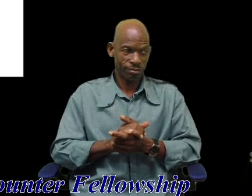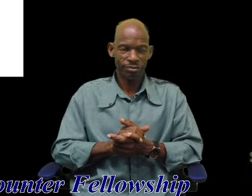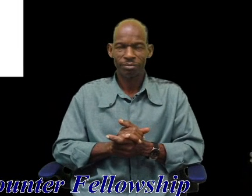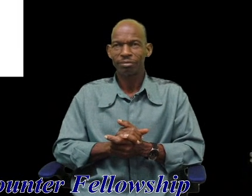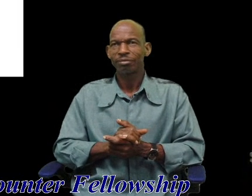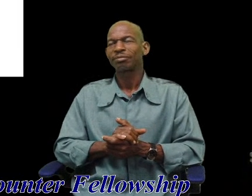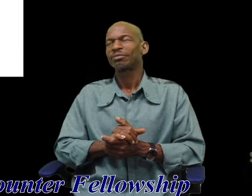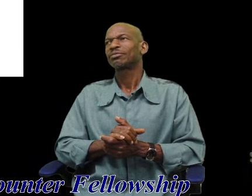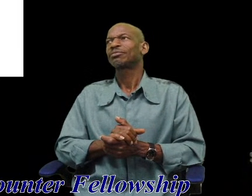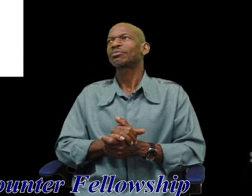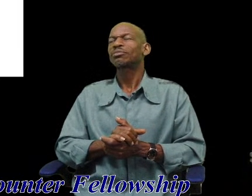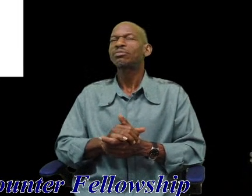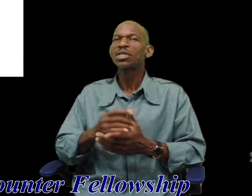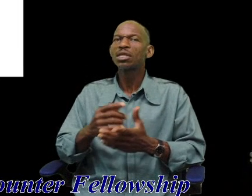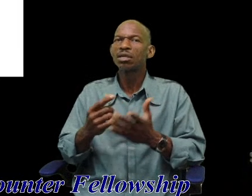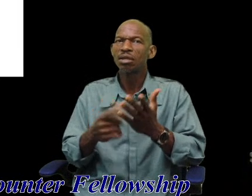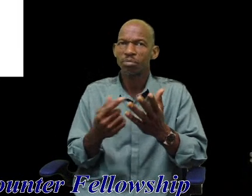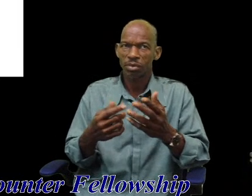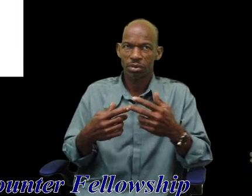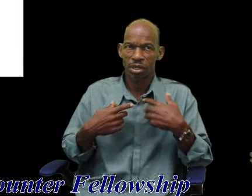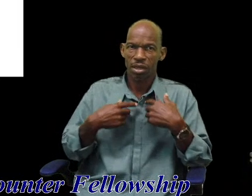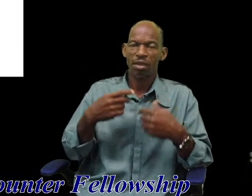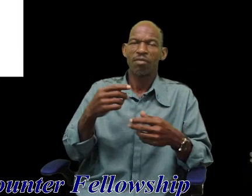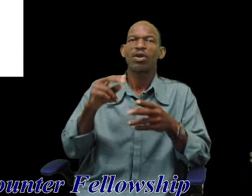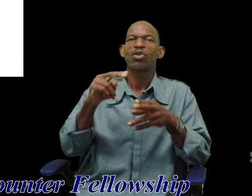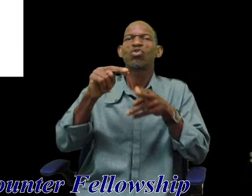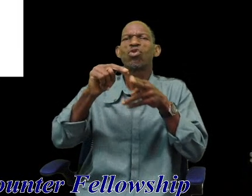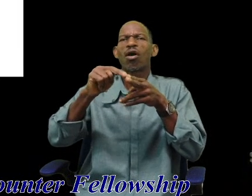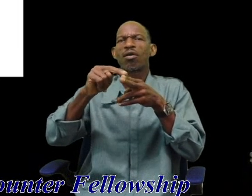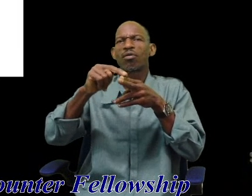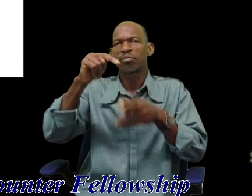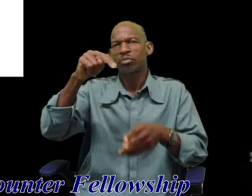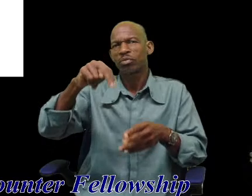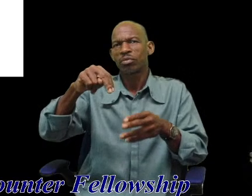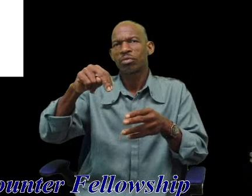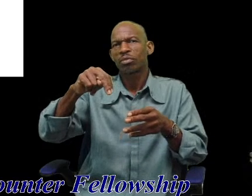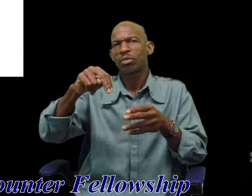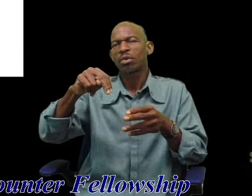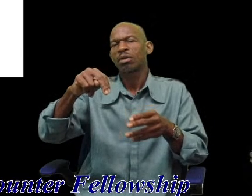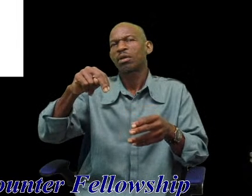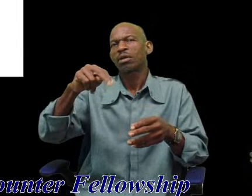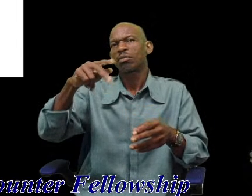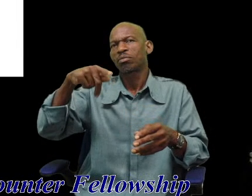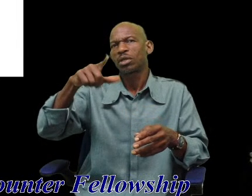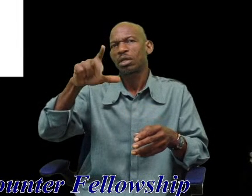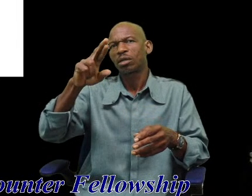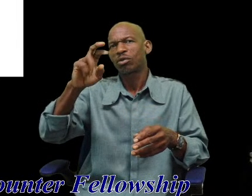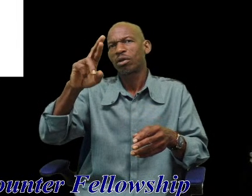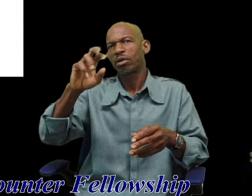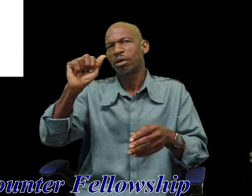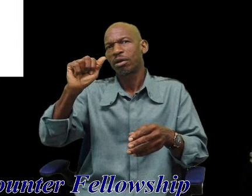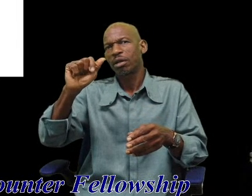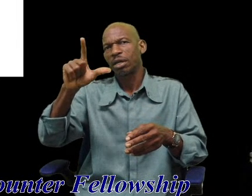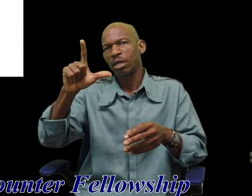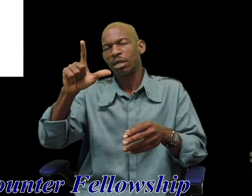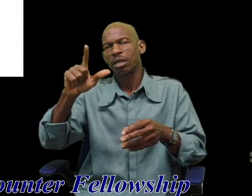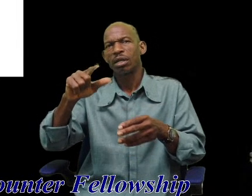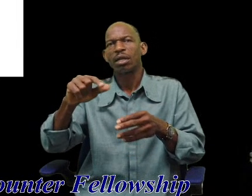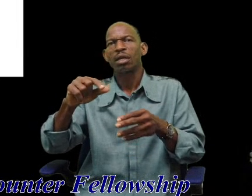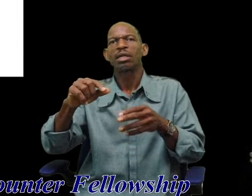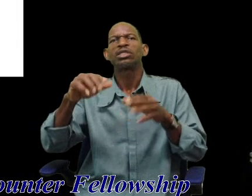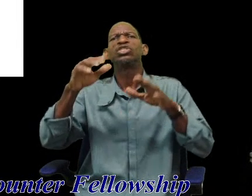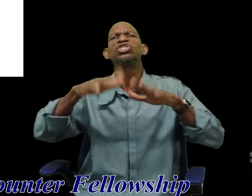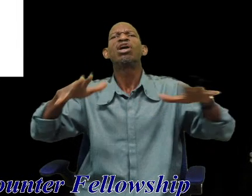a plural noun may not end with S, like children. Children is more